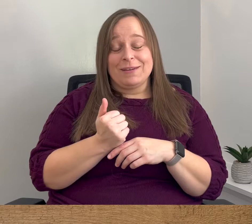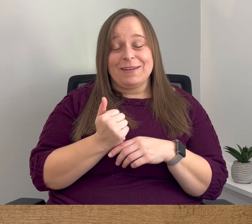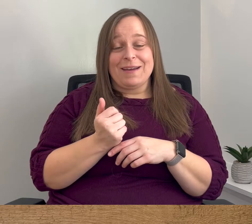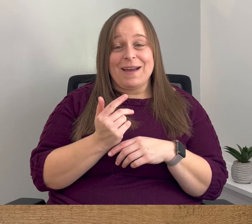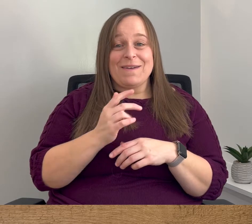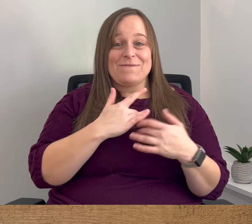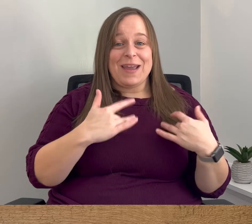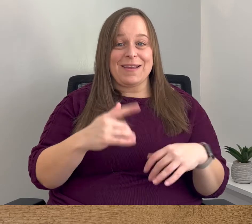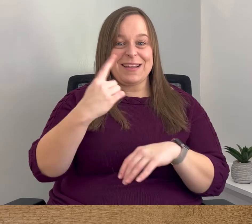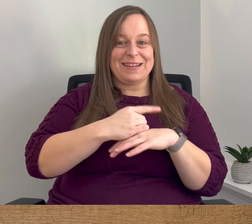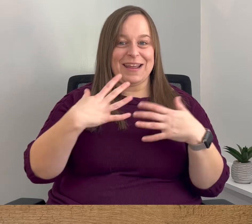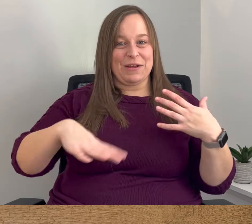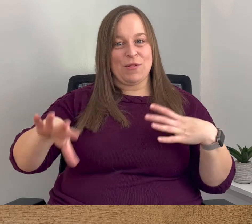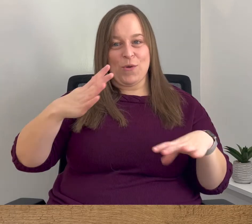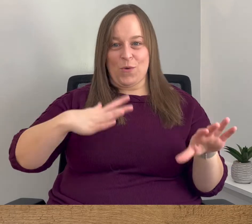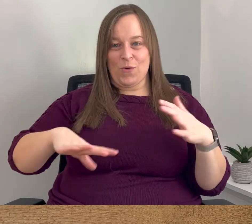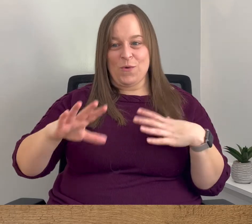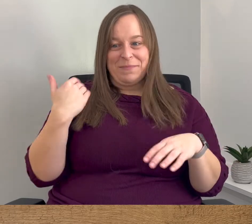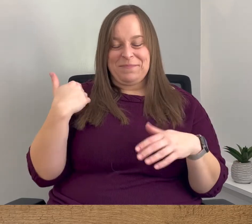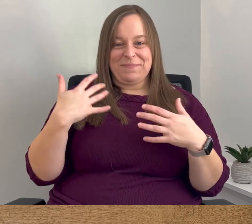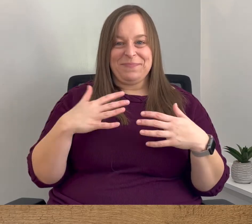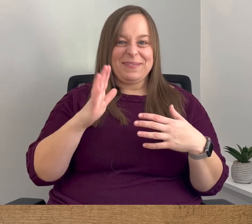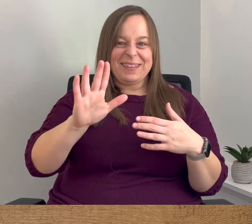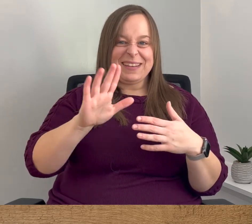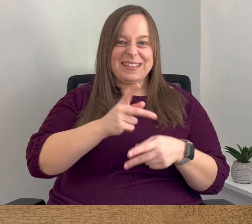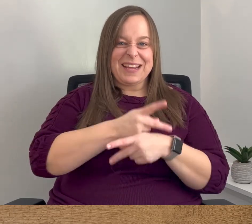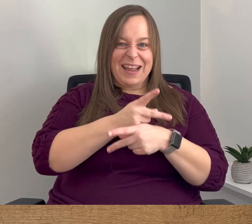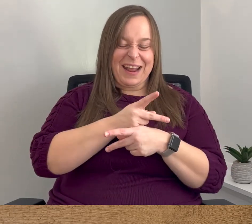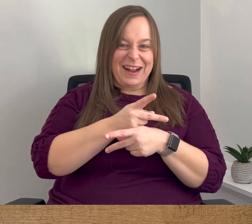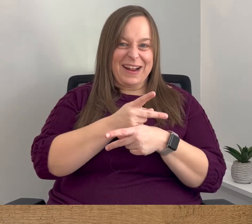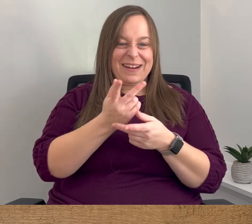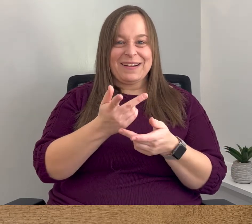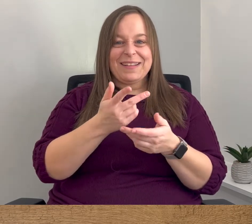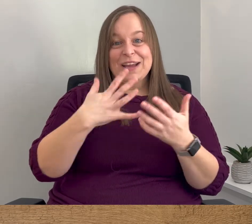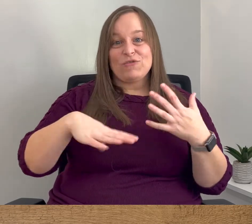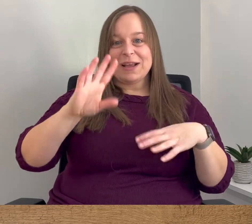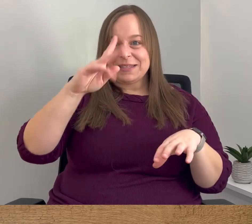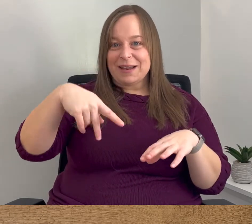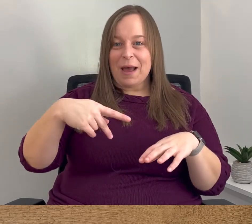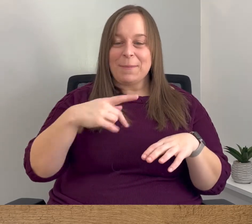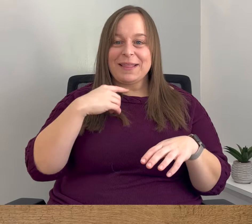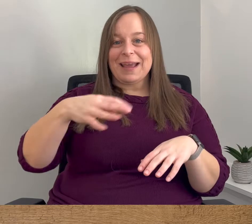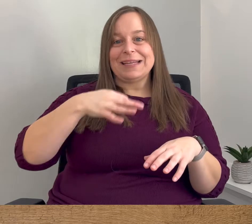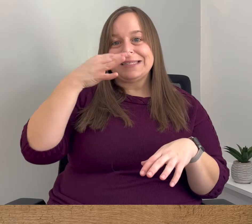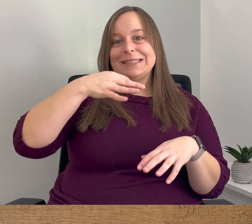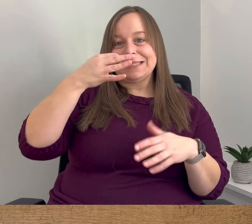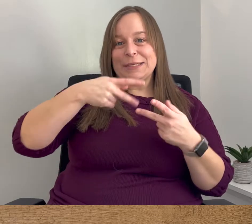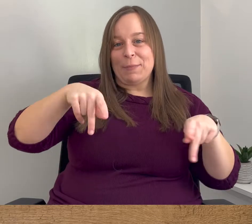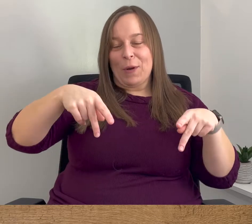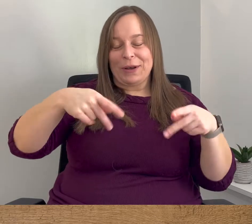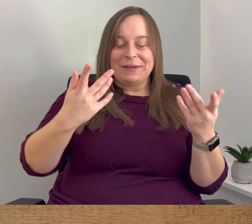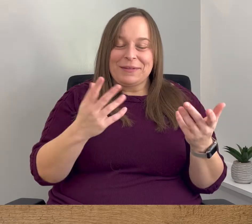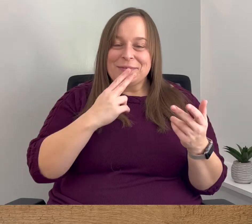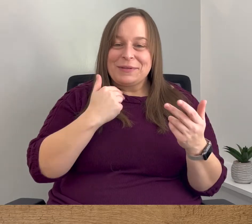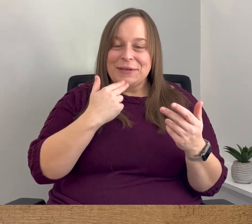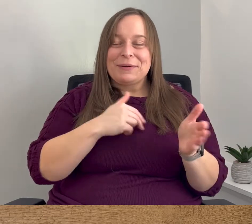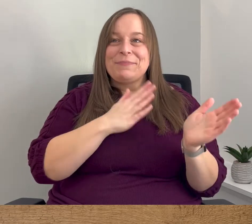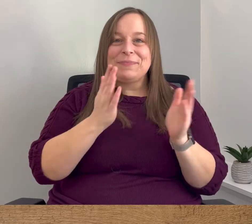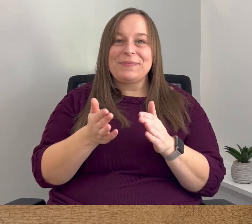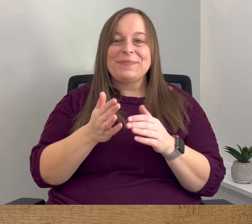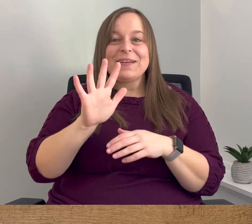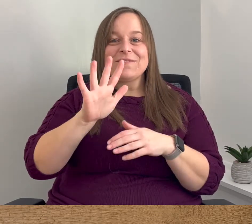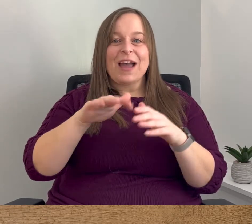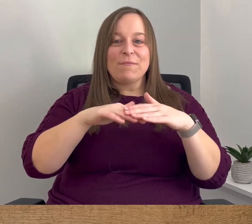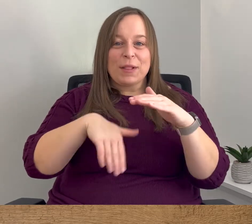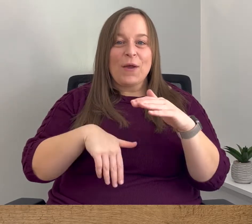cute Valentine's Day outfit that he wore at his daycare because they dressed up and they had a tea party. So that's